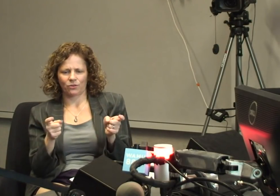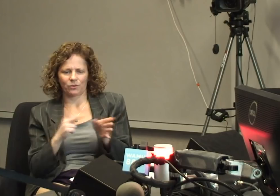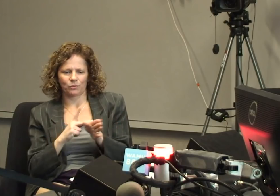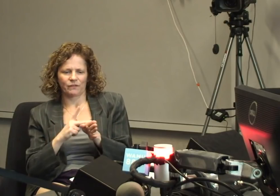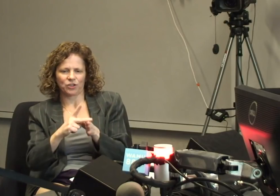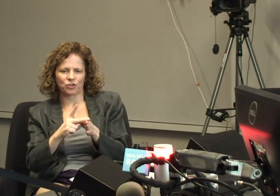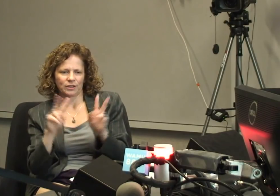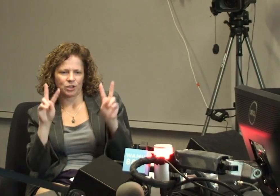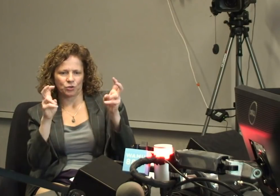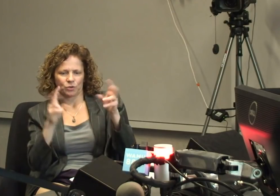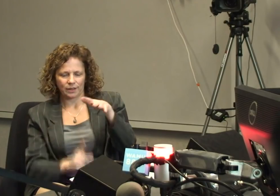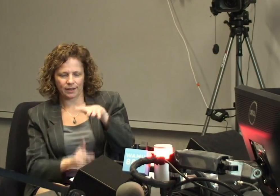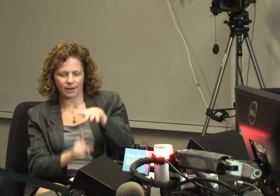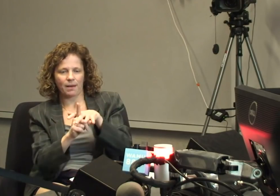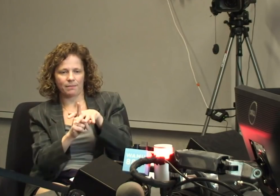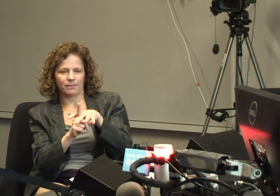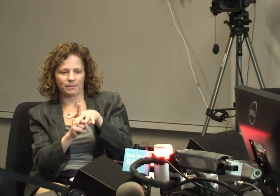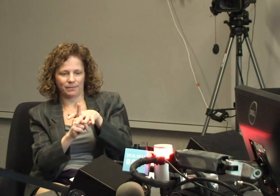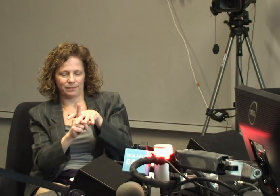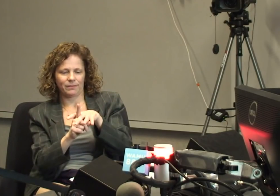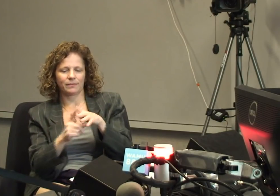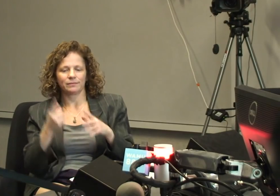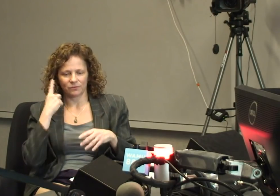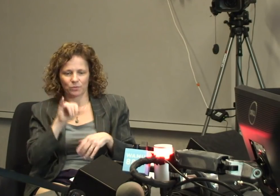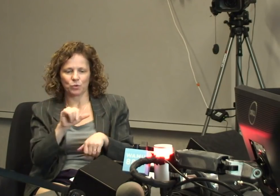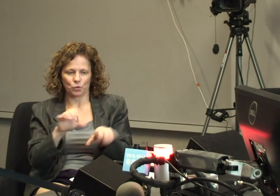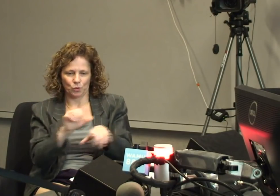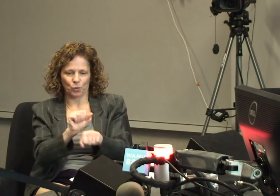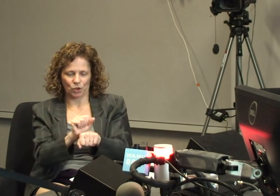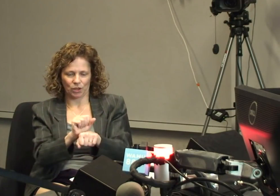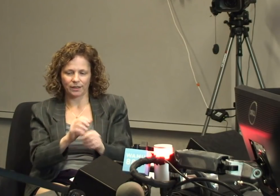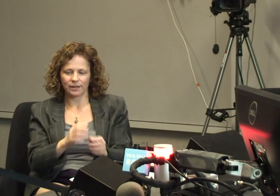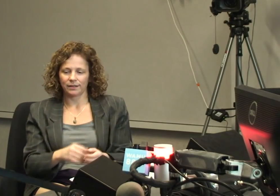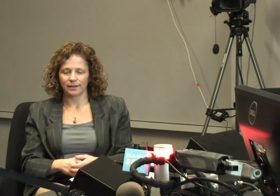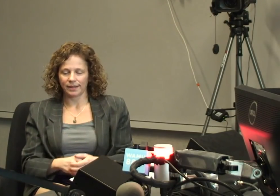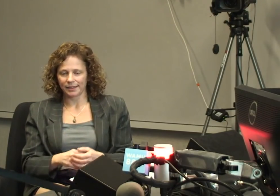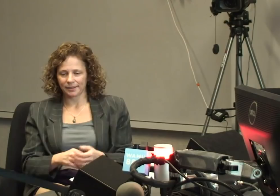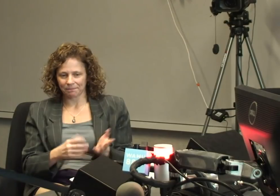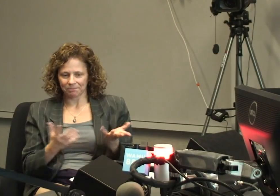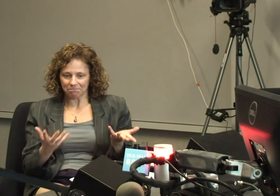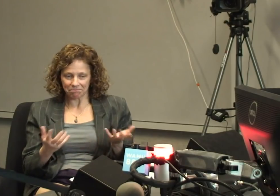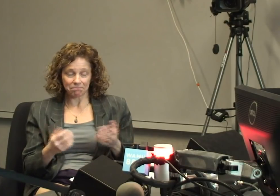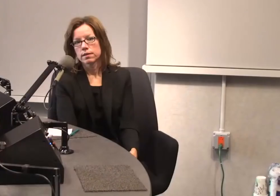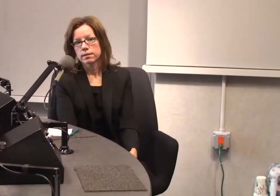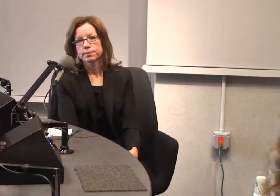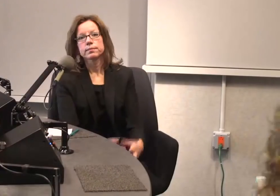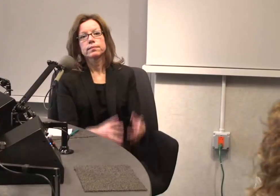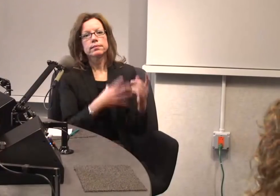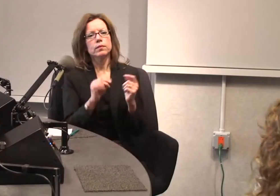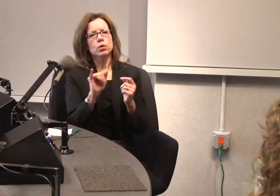requirements to allow for professional interpreting to happen. You also offer a PhD